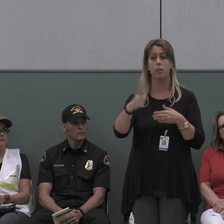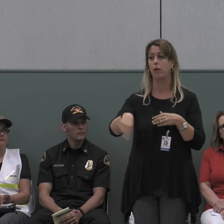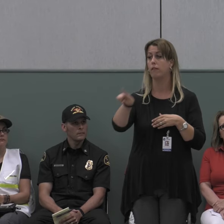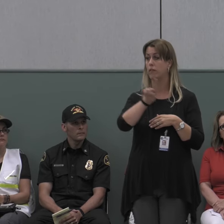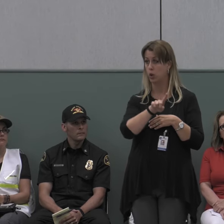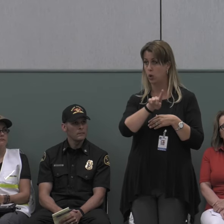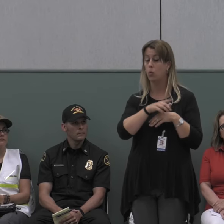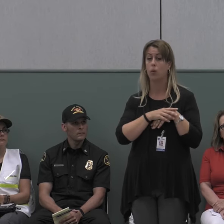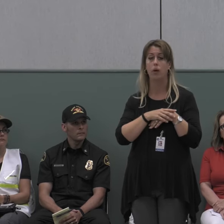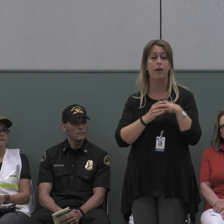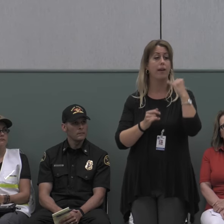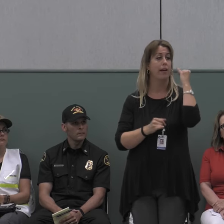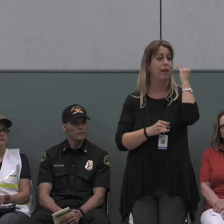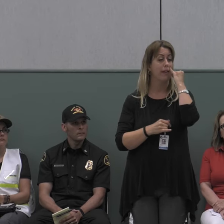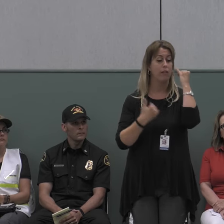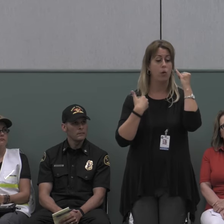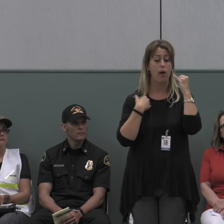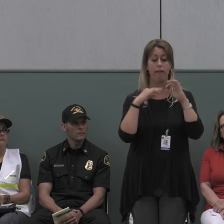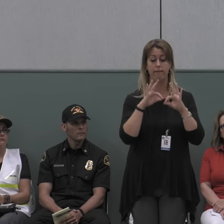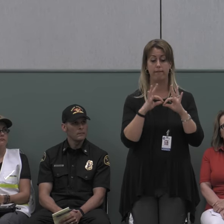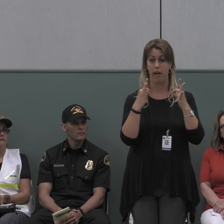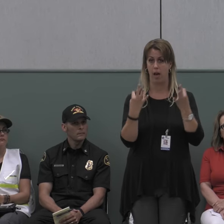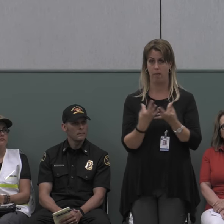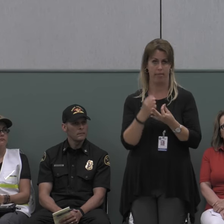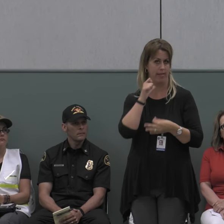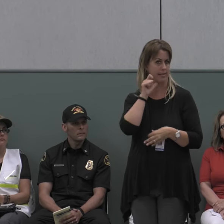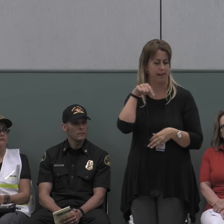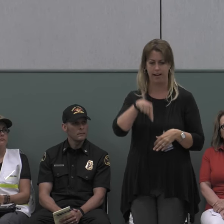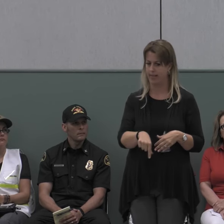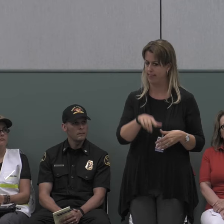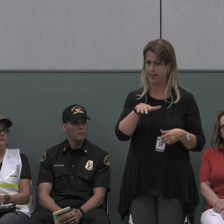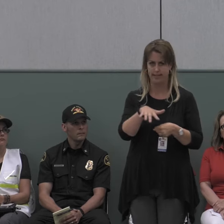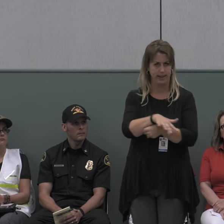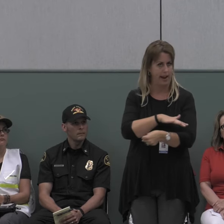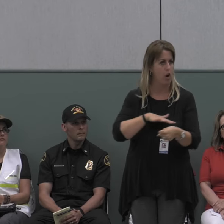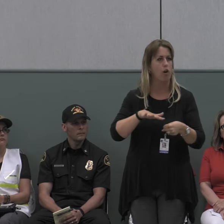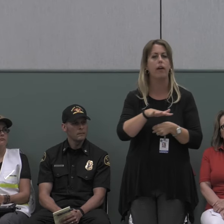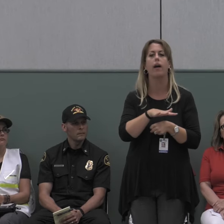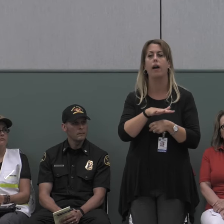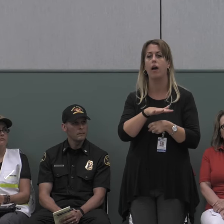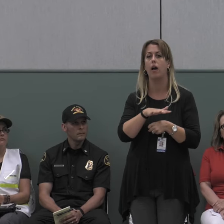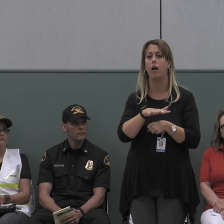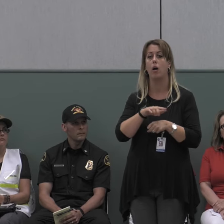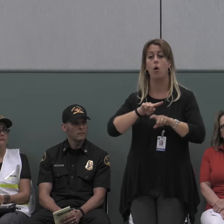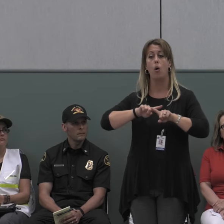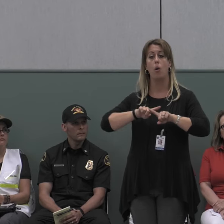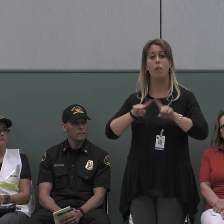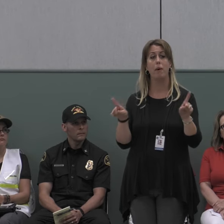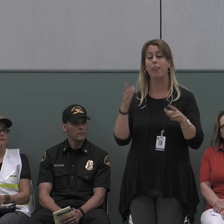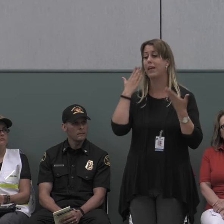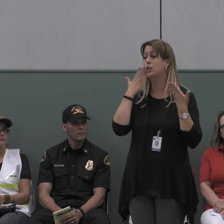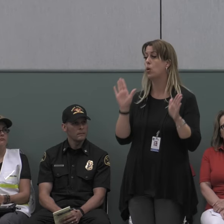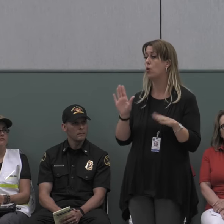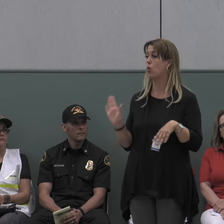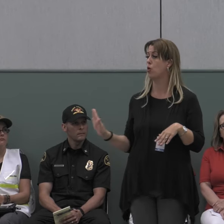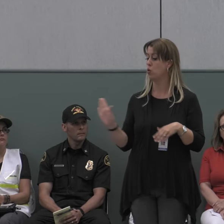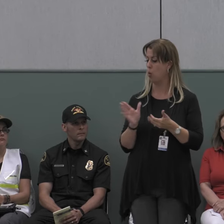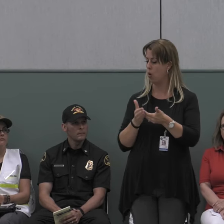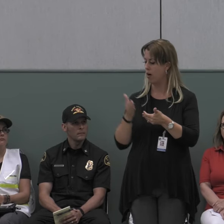family that is out of the area and they don't know your neighbor's phone number,